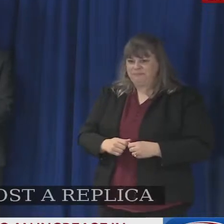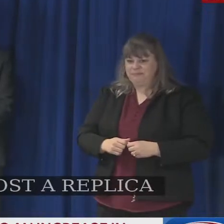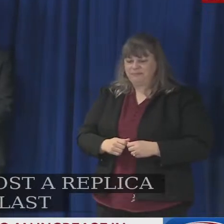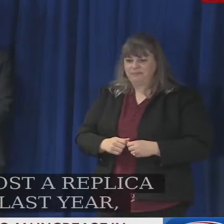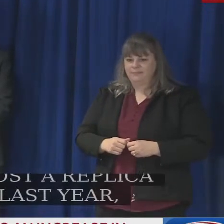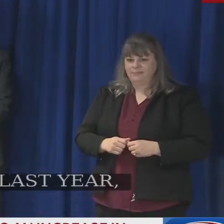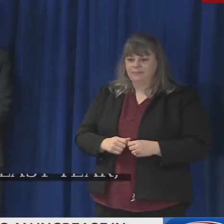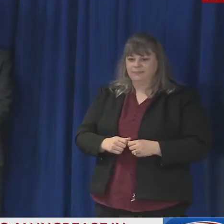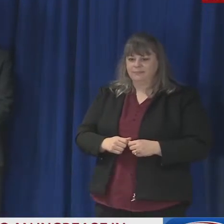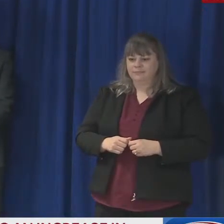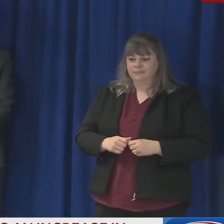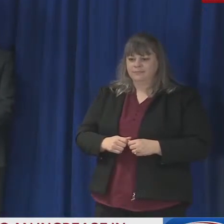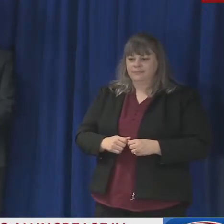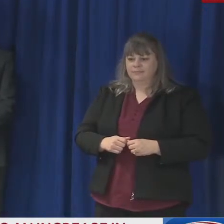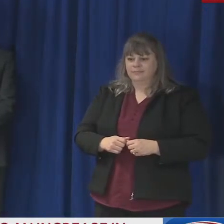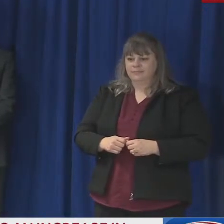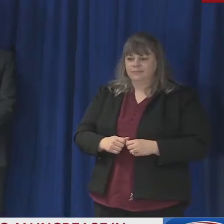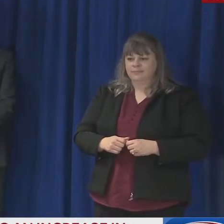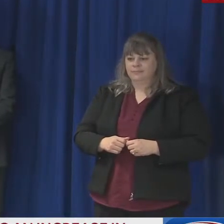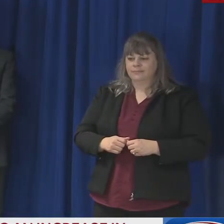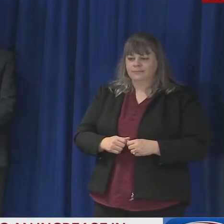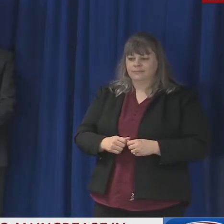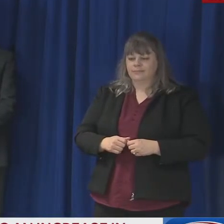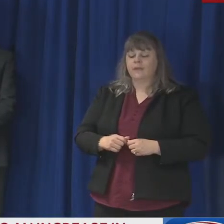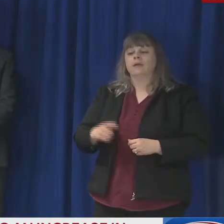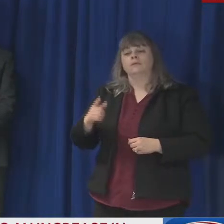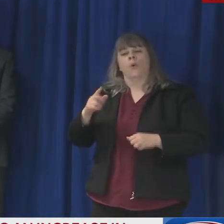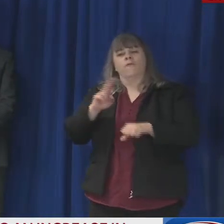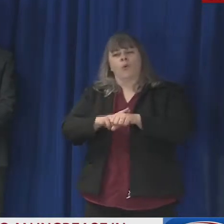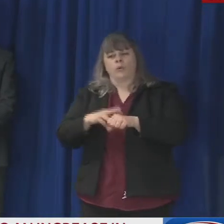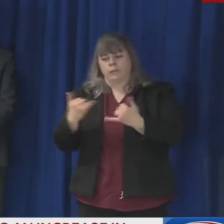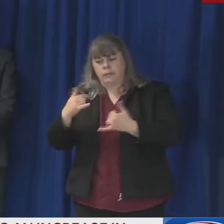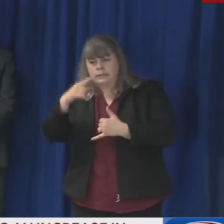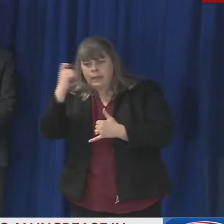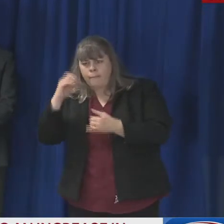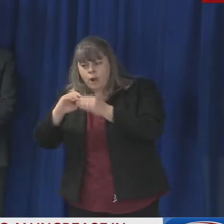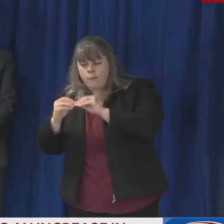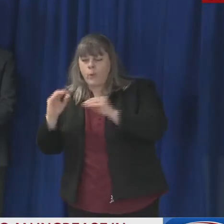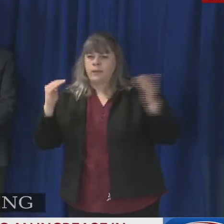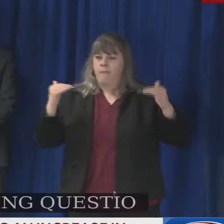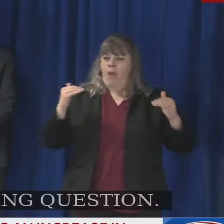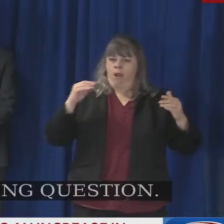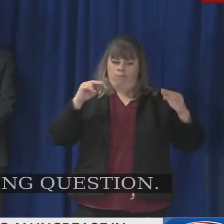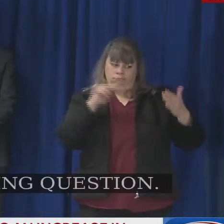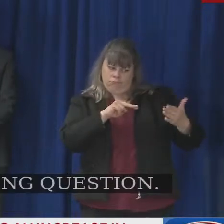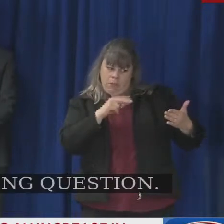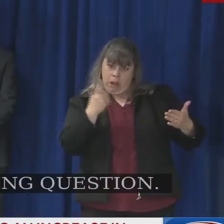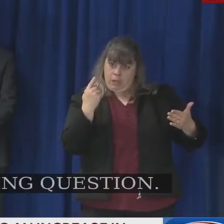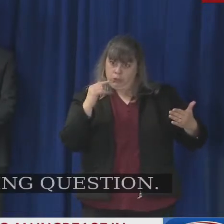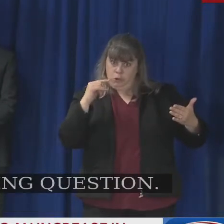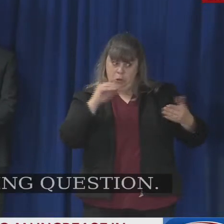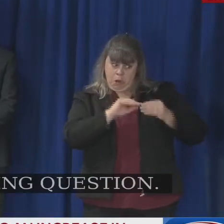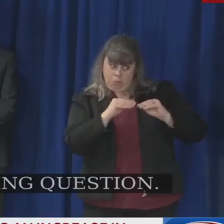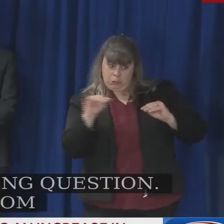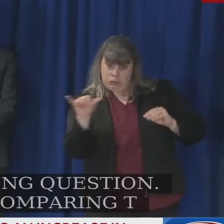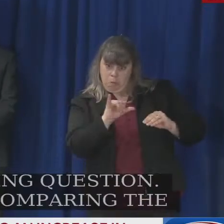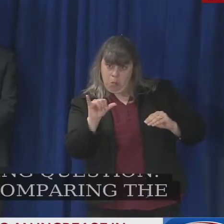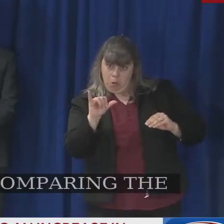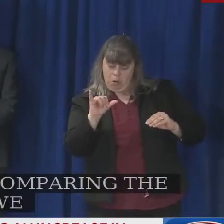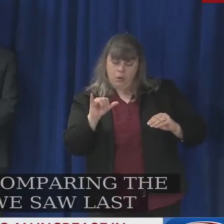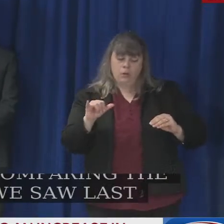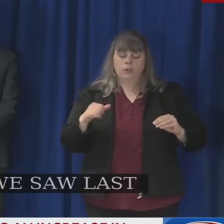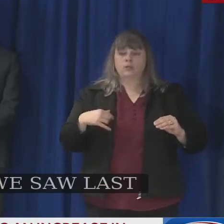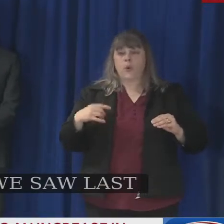are certainly comparing it to what we saw last summer, right? And so, you know, we've been seeing slowly